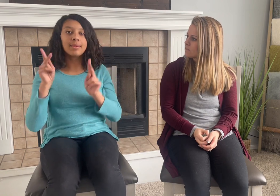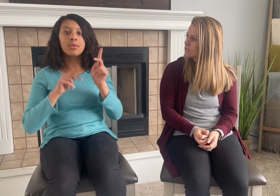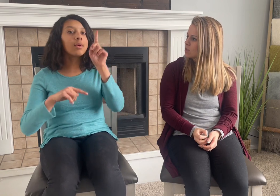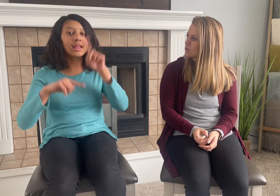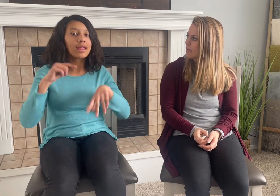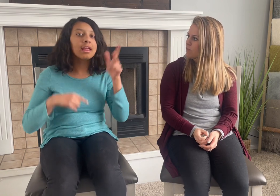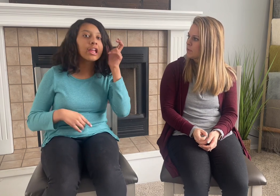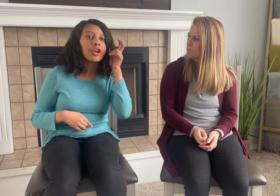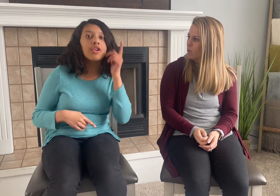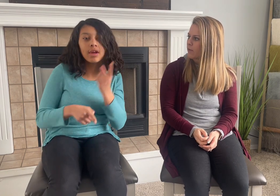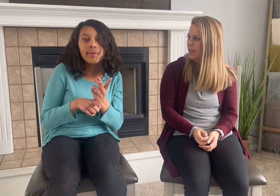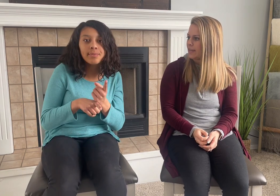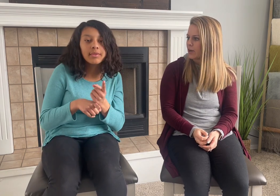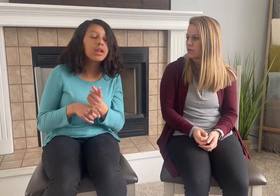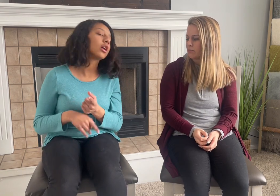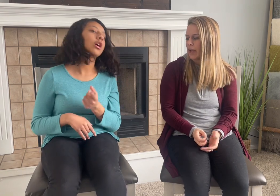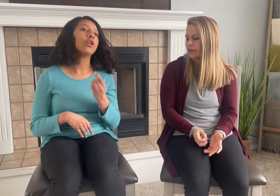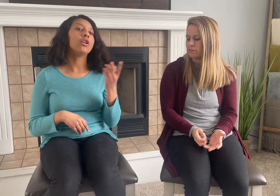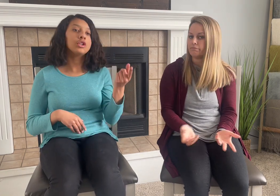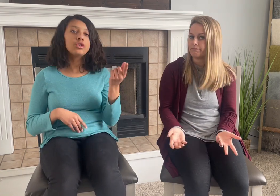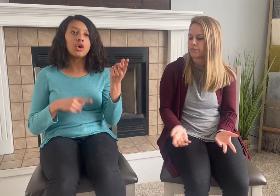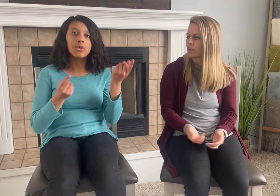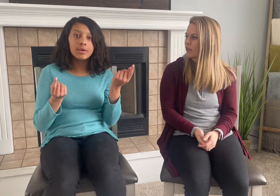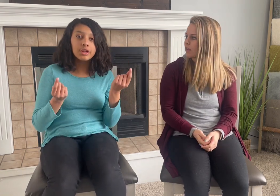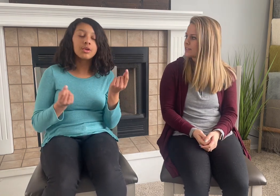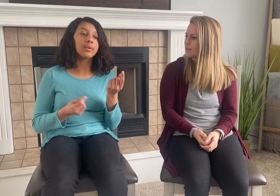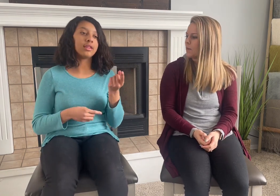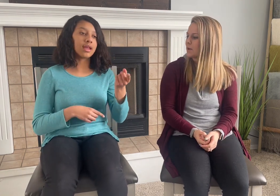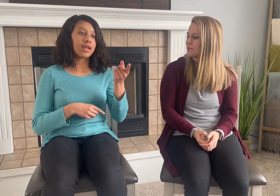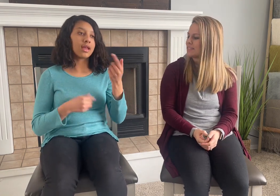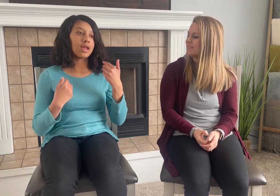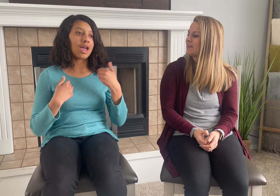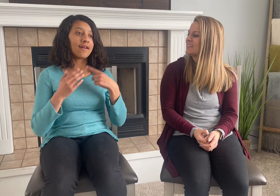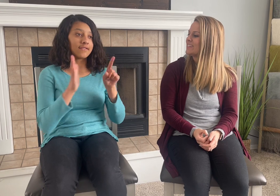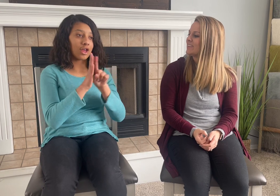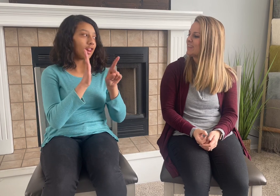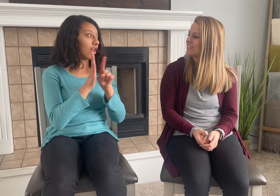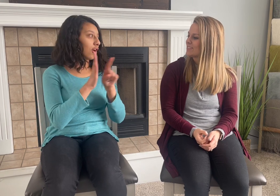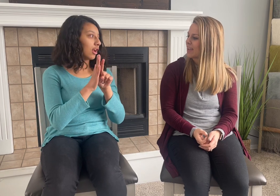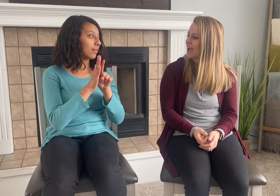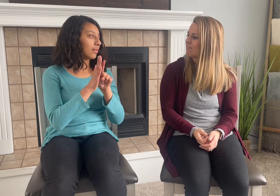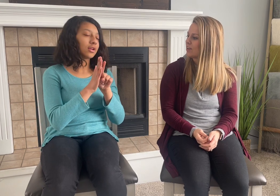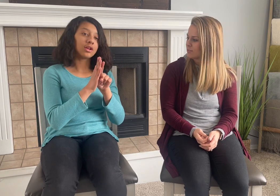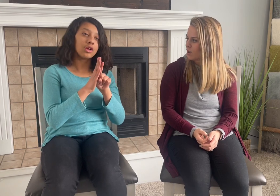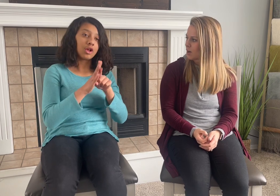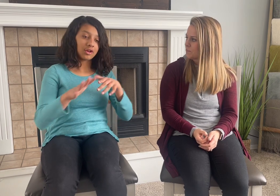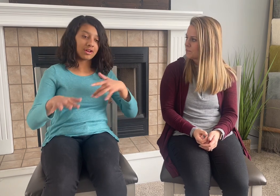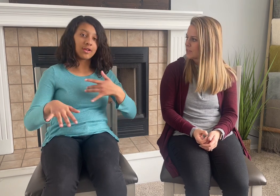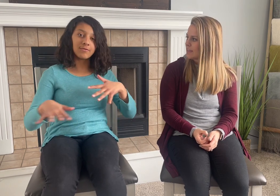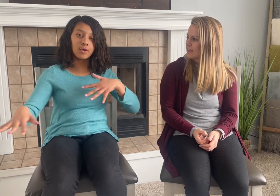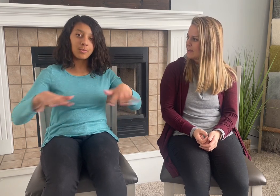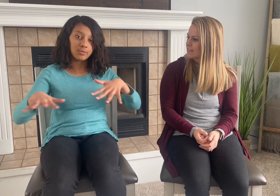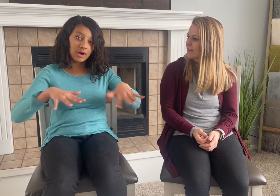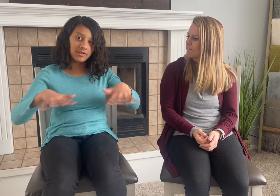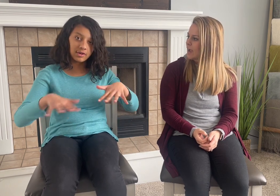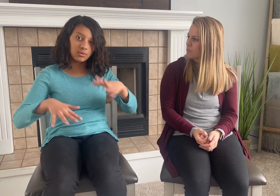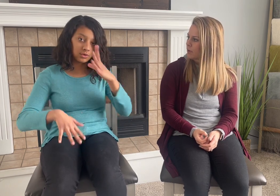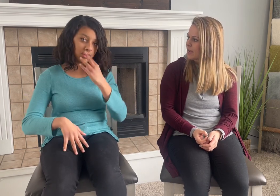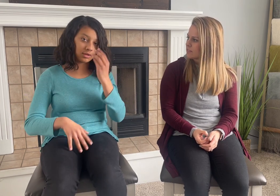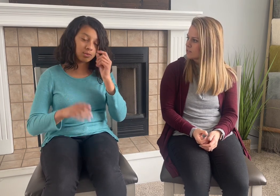So deaf people can't hear, right? So what do we, what we do is we have an alarm that vibrates